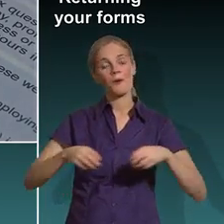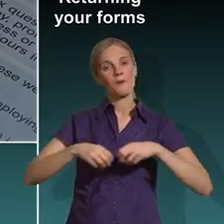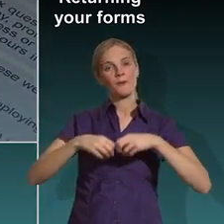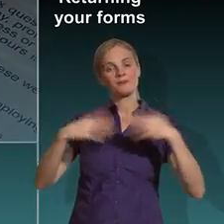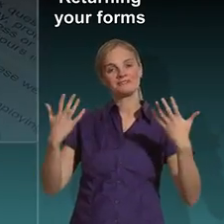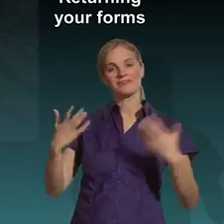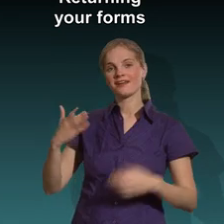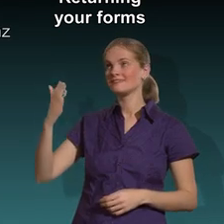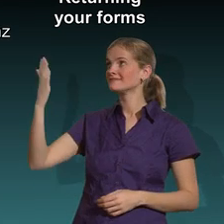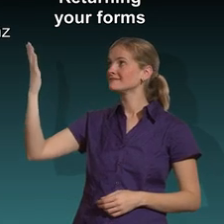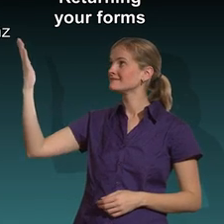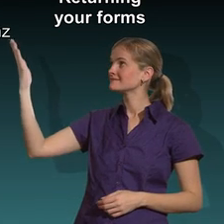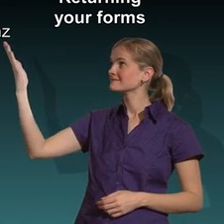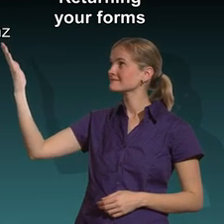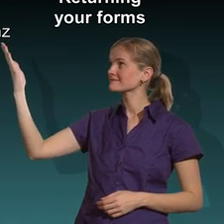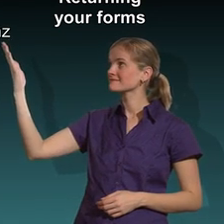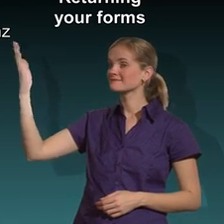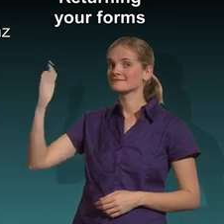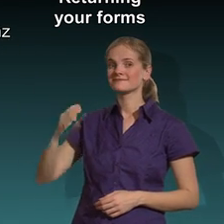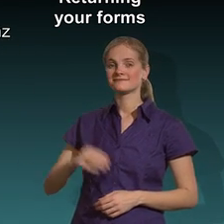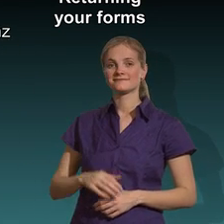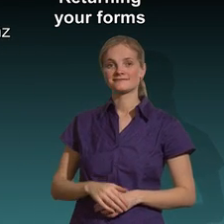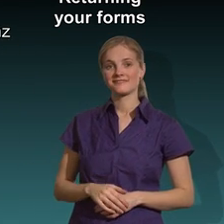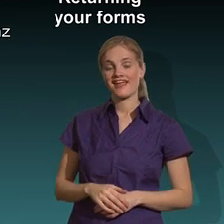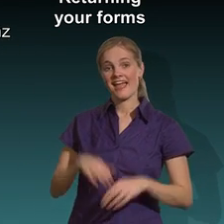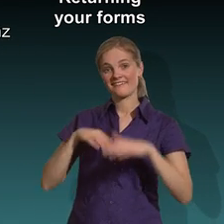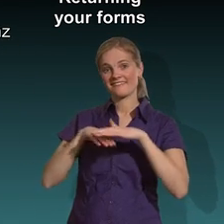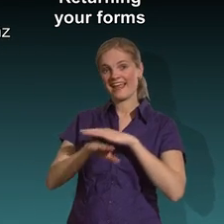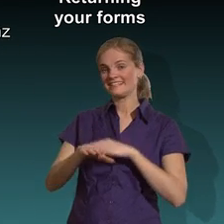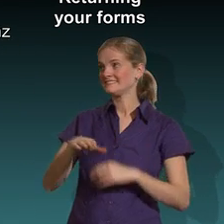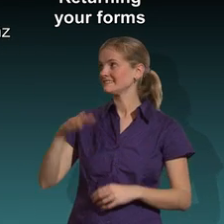How? The website,